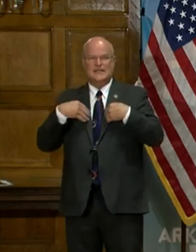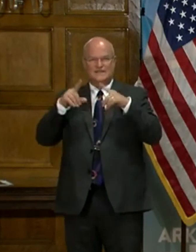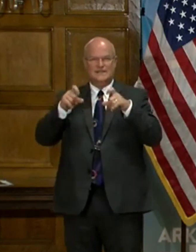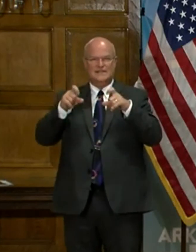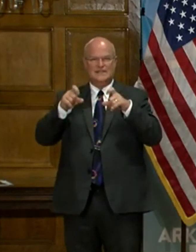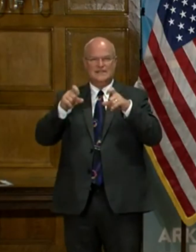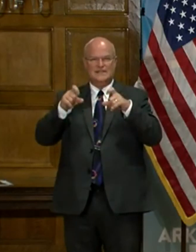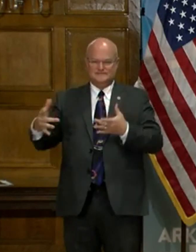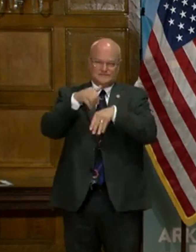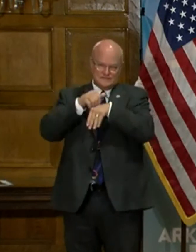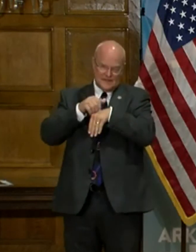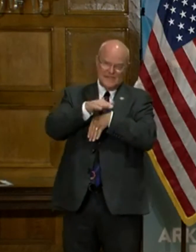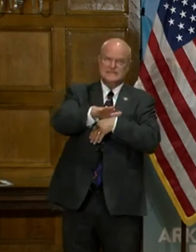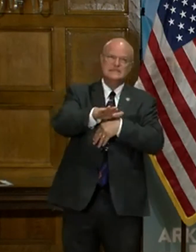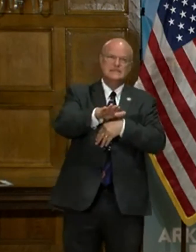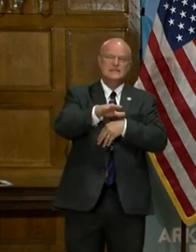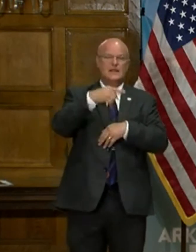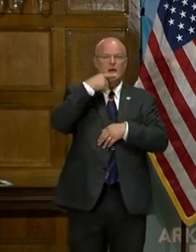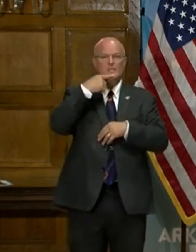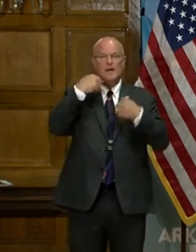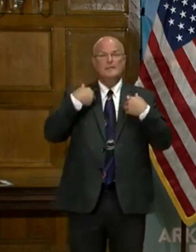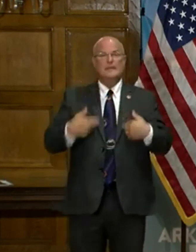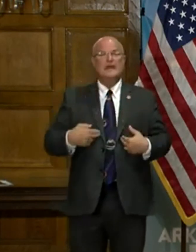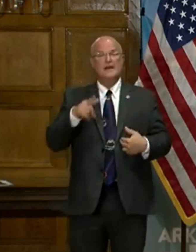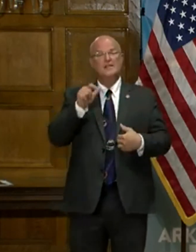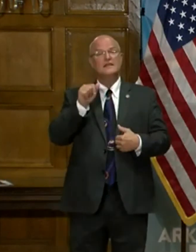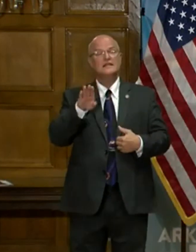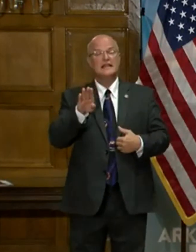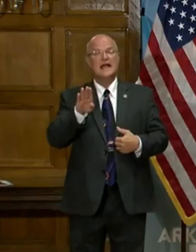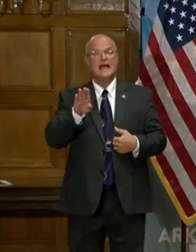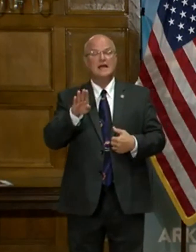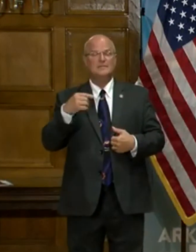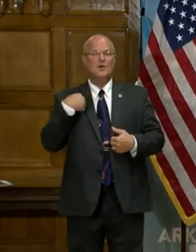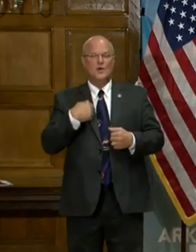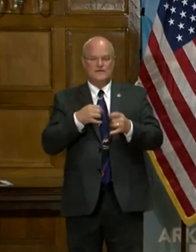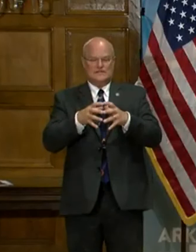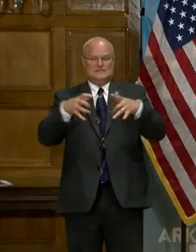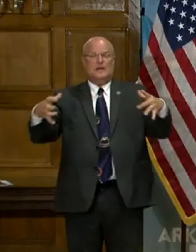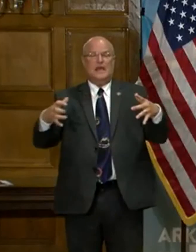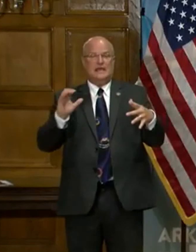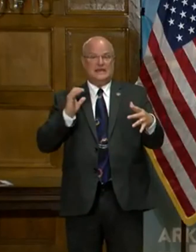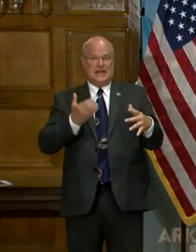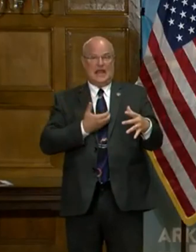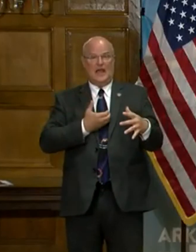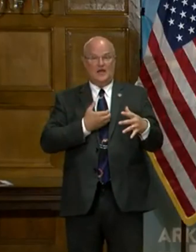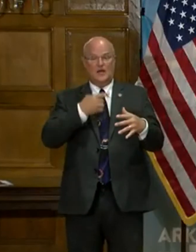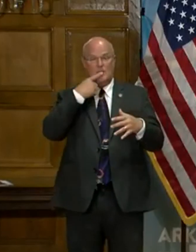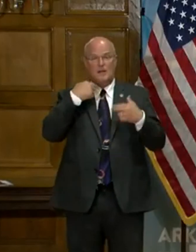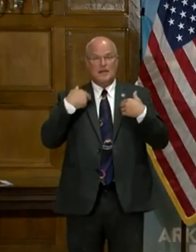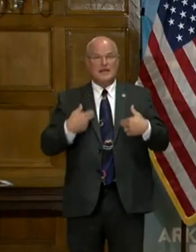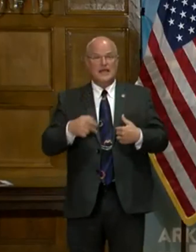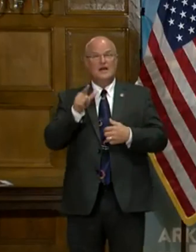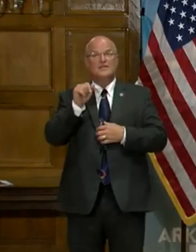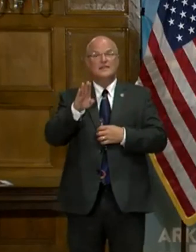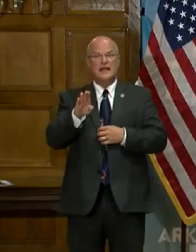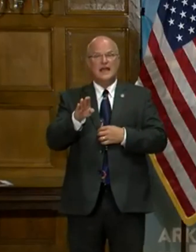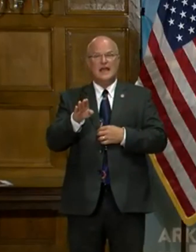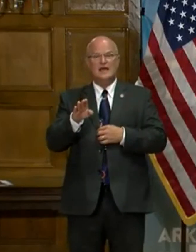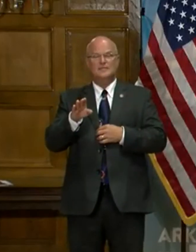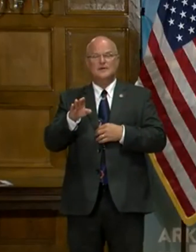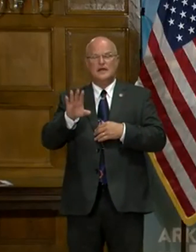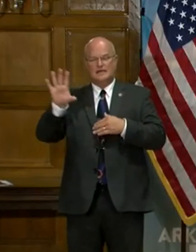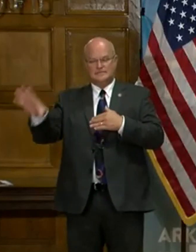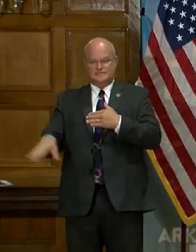tests collected and sent to the public health lab. We've expanded our capacity of the public health lab. We're bringing on